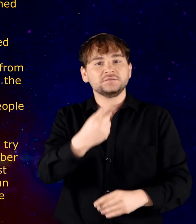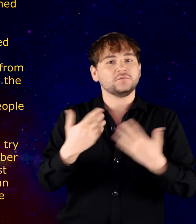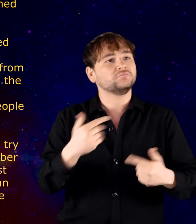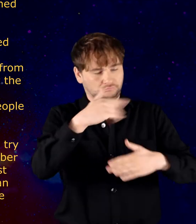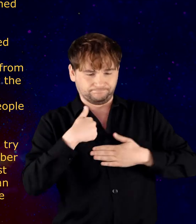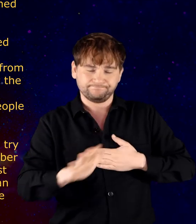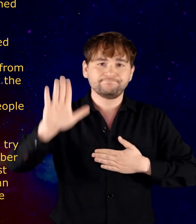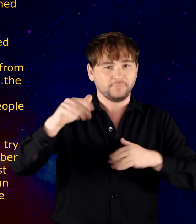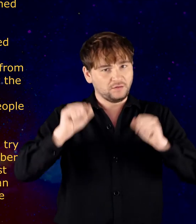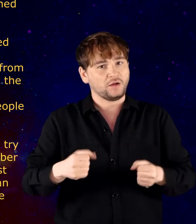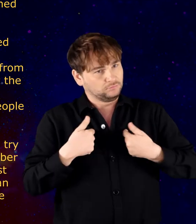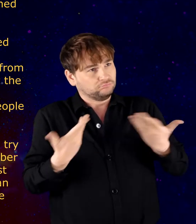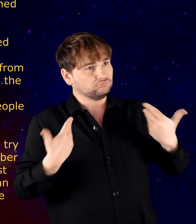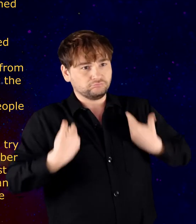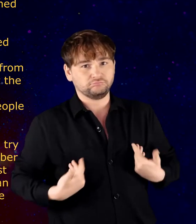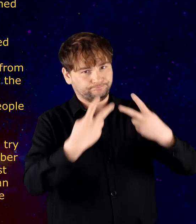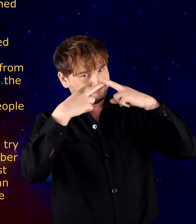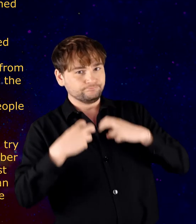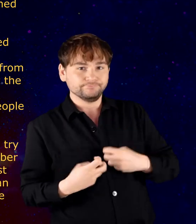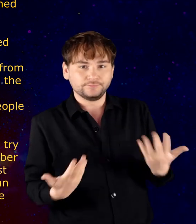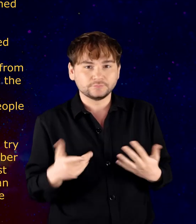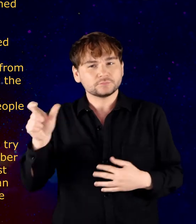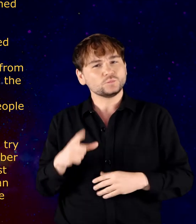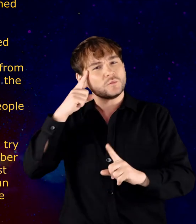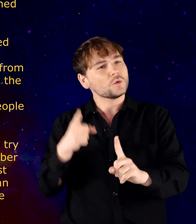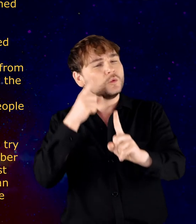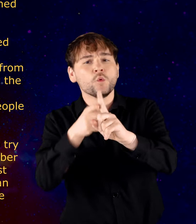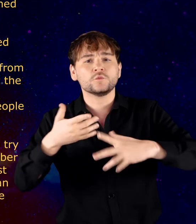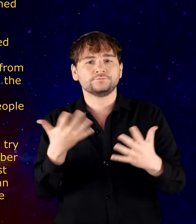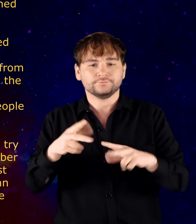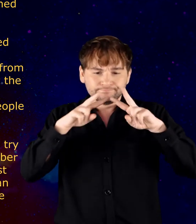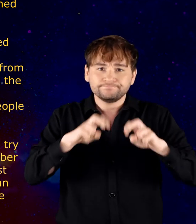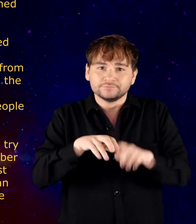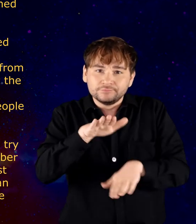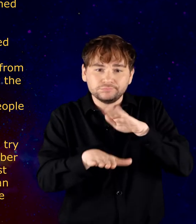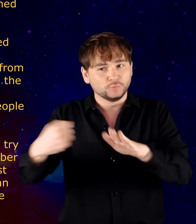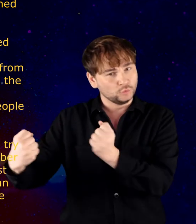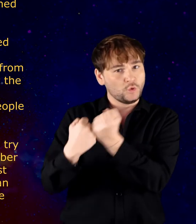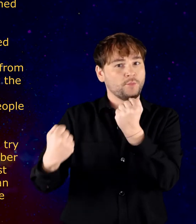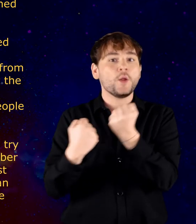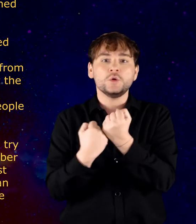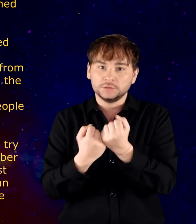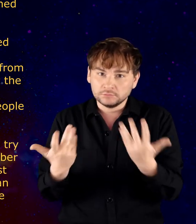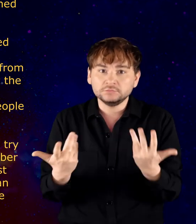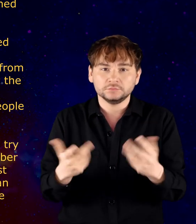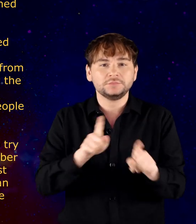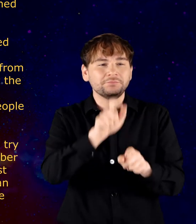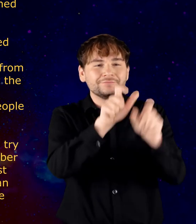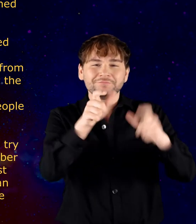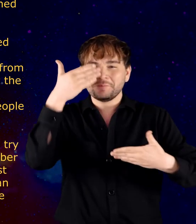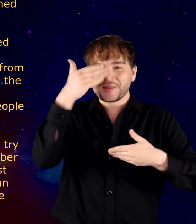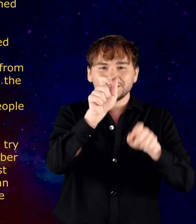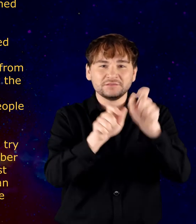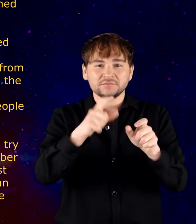to try and progress the research. And of course, a number of patients offered themselves and said, well, I must